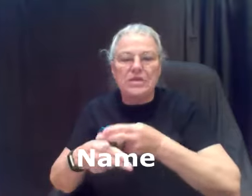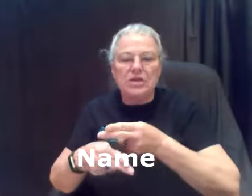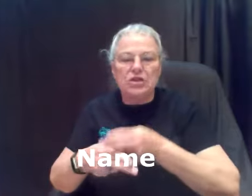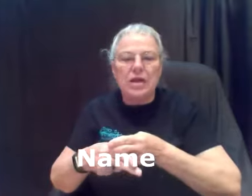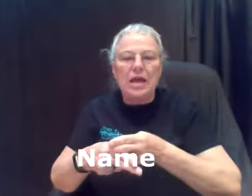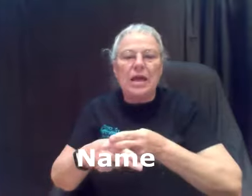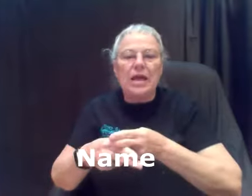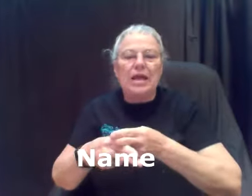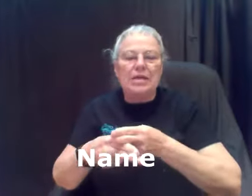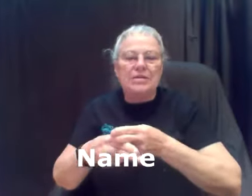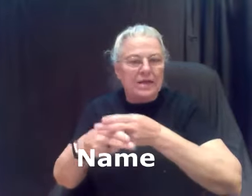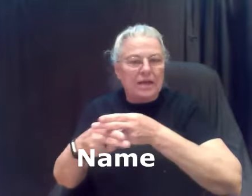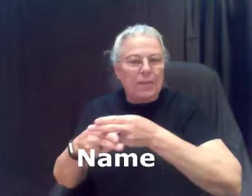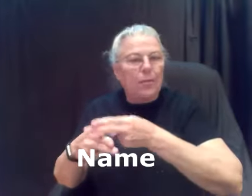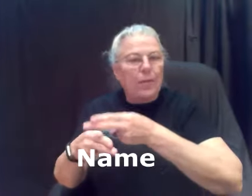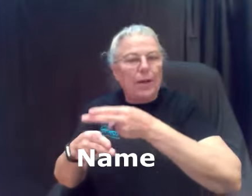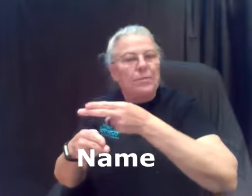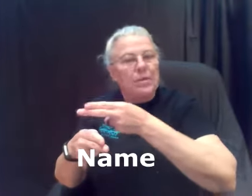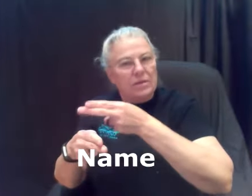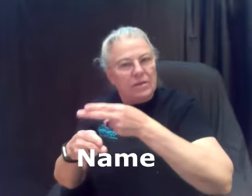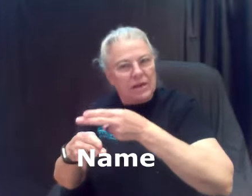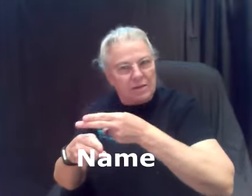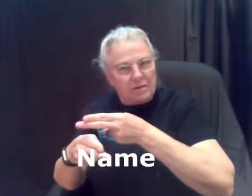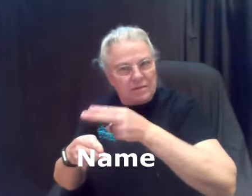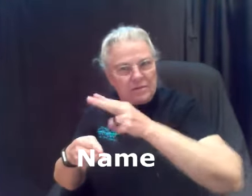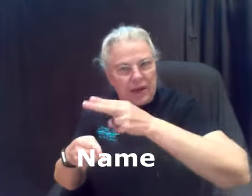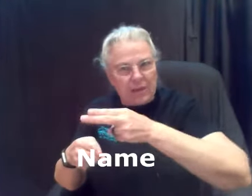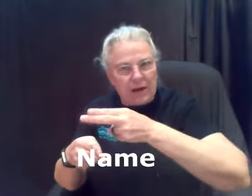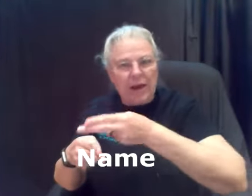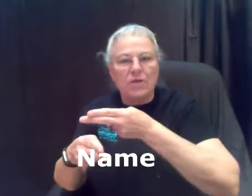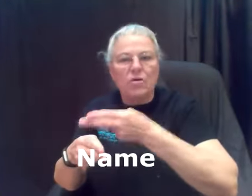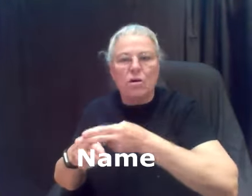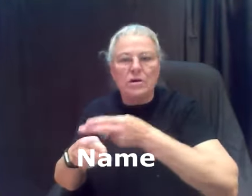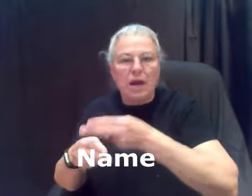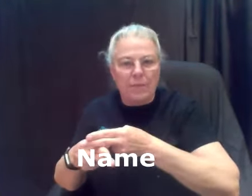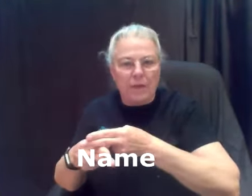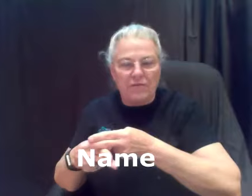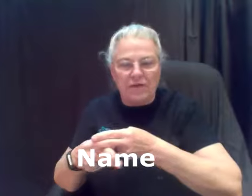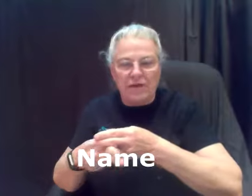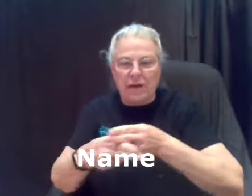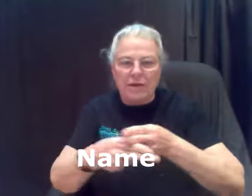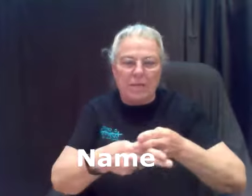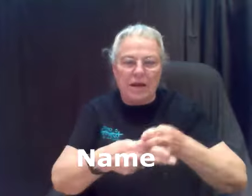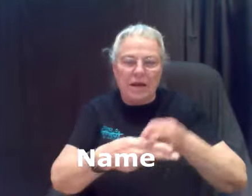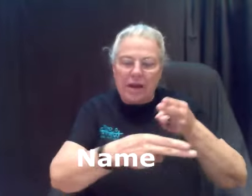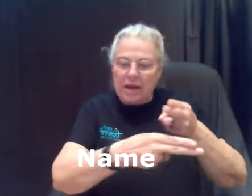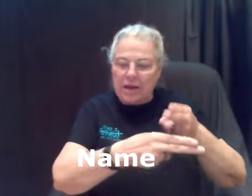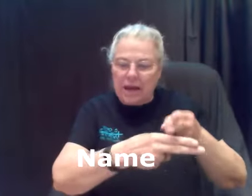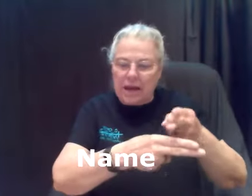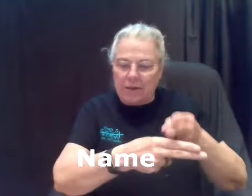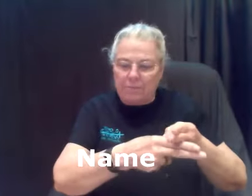position. It is a double bump, the dominant hand on top of the non-dominant. Name.